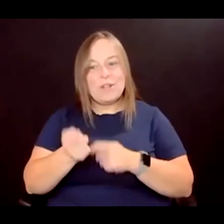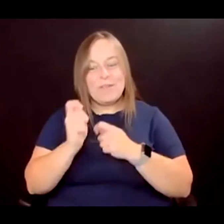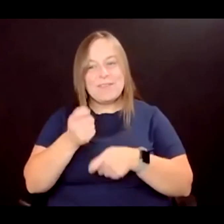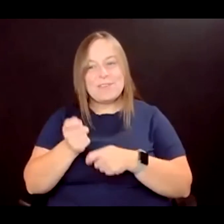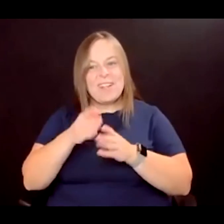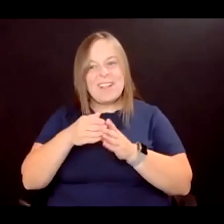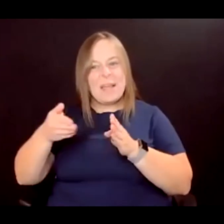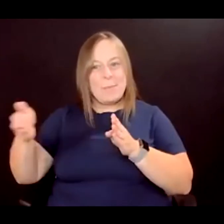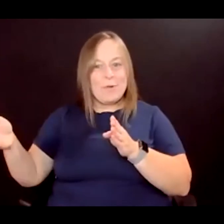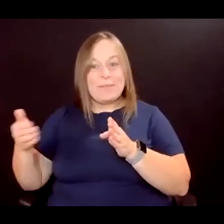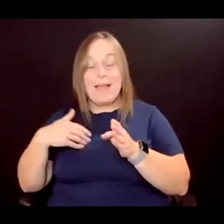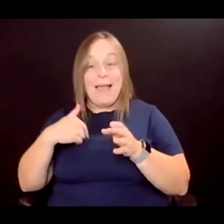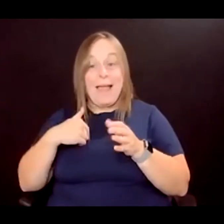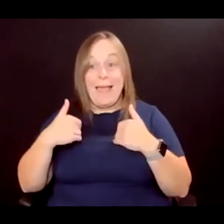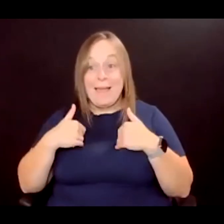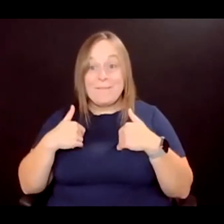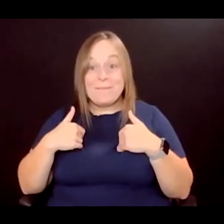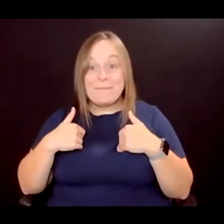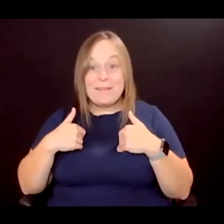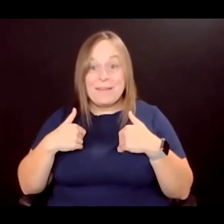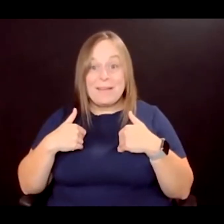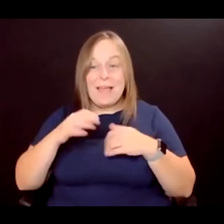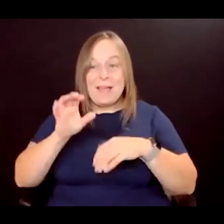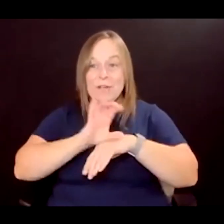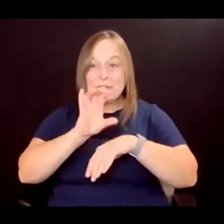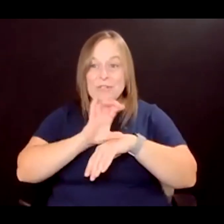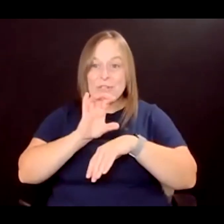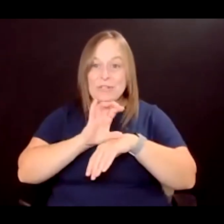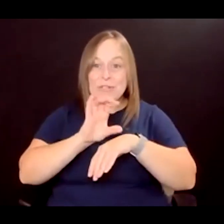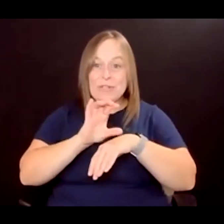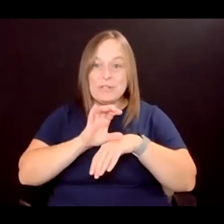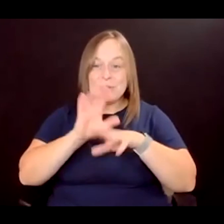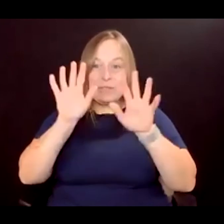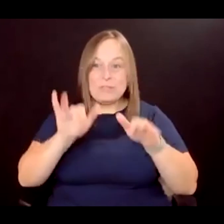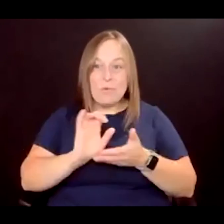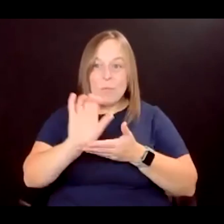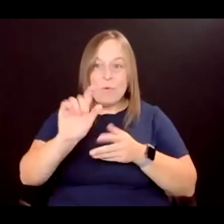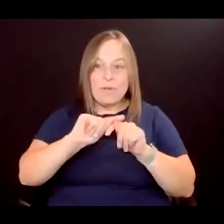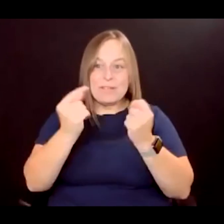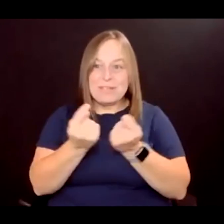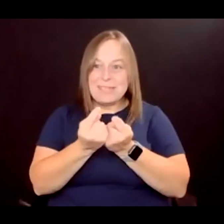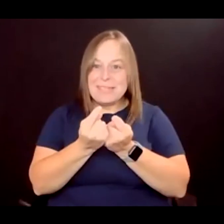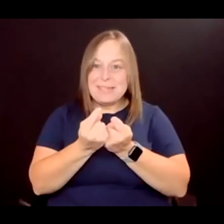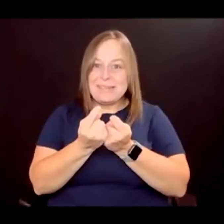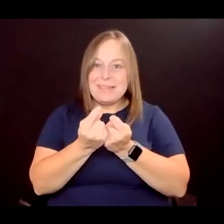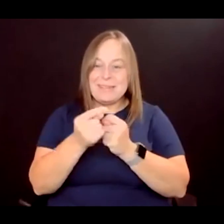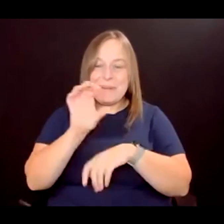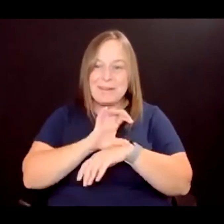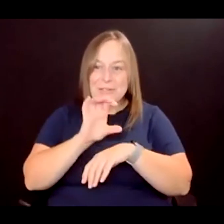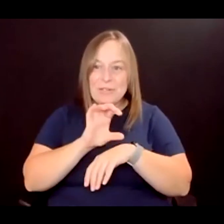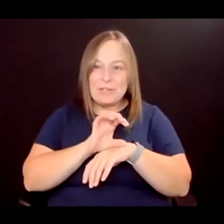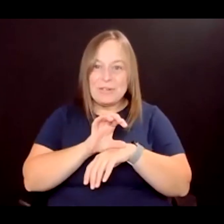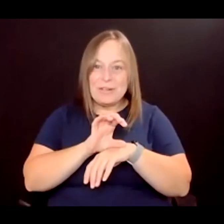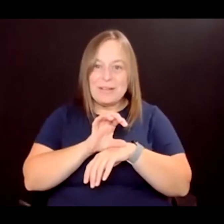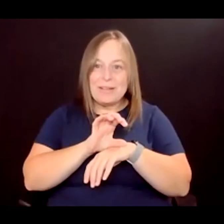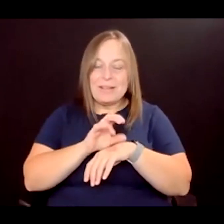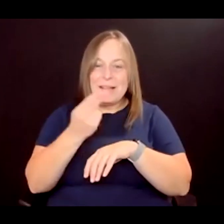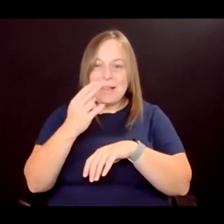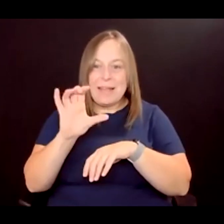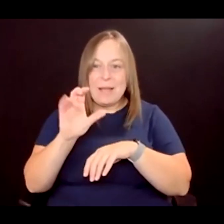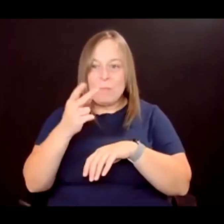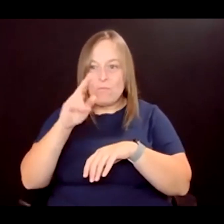that I did discuss, I don't know if you remember, but it's in my notes from the last time, was about parks. I very specifically mentioned